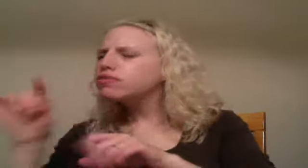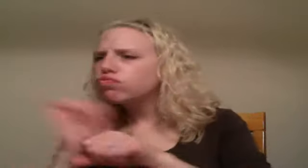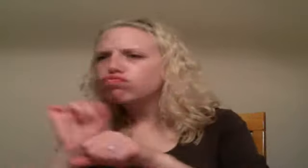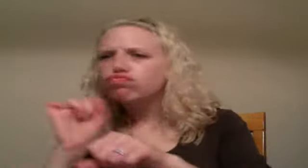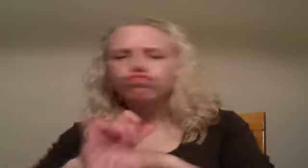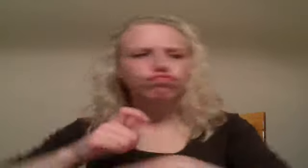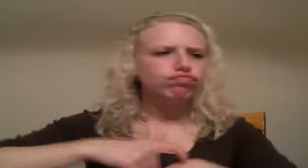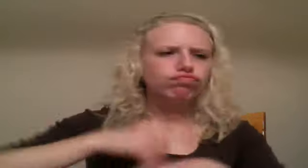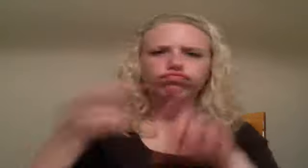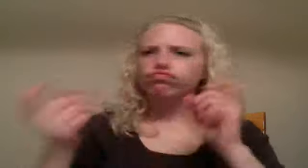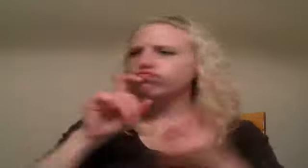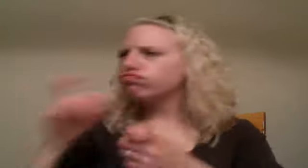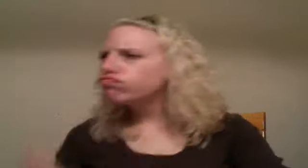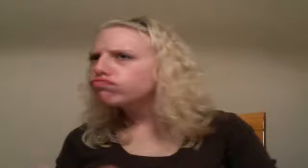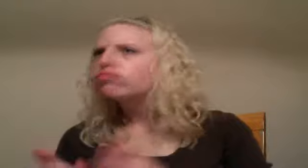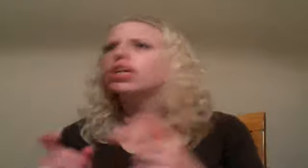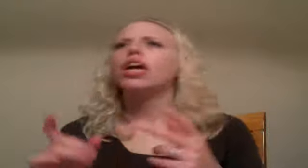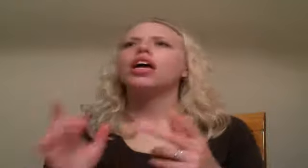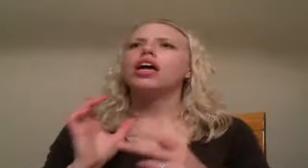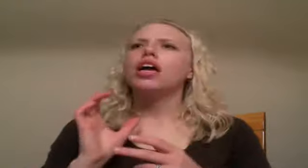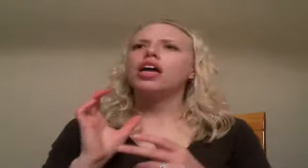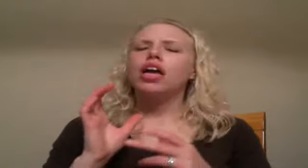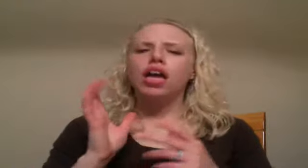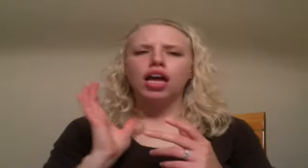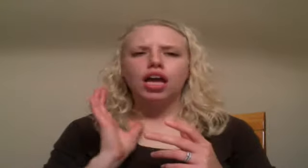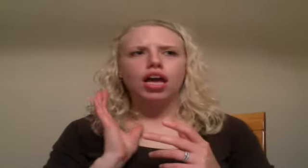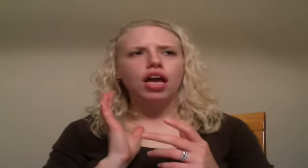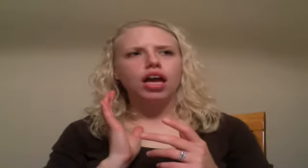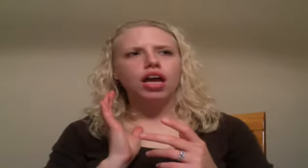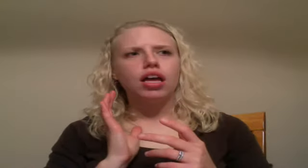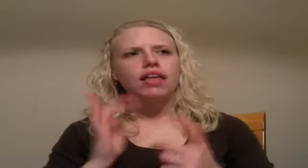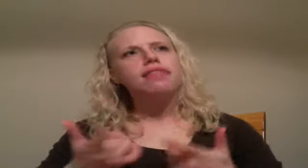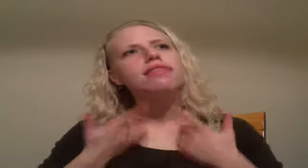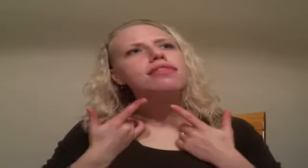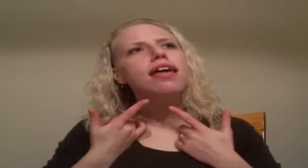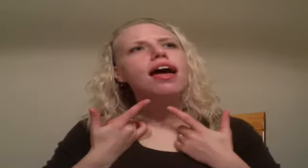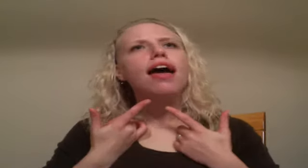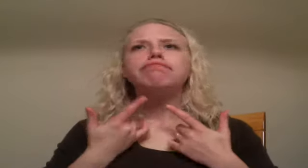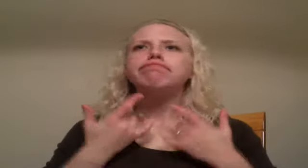and our modern ways of doing things are, have their